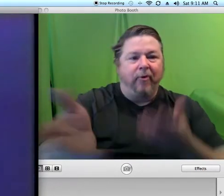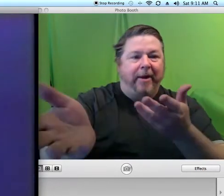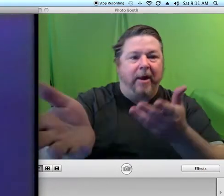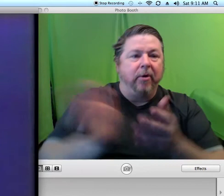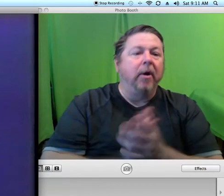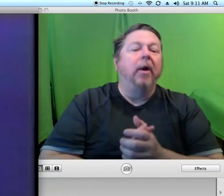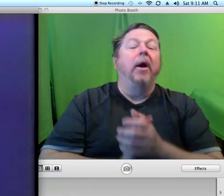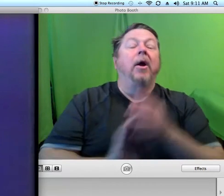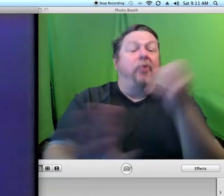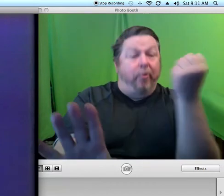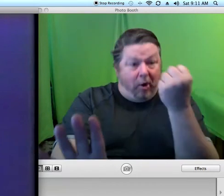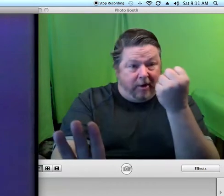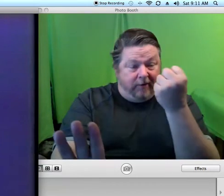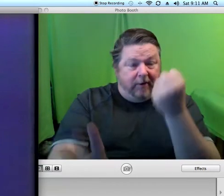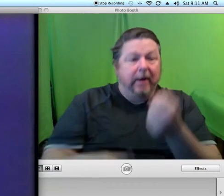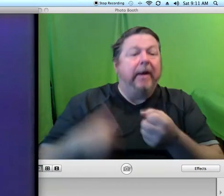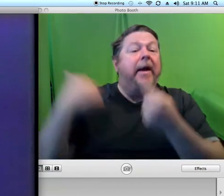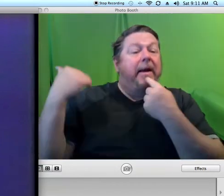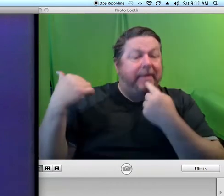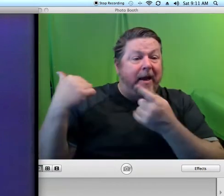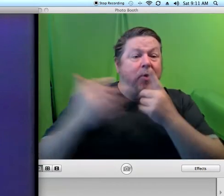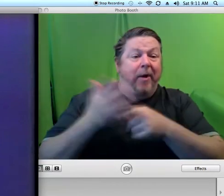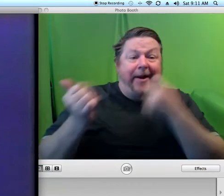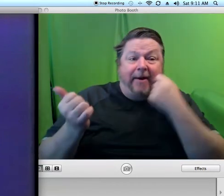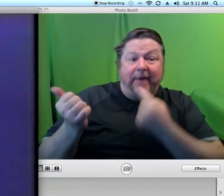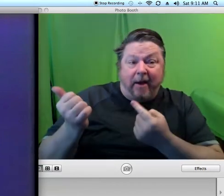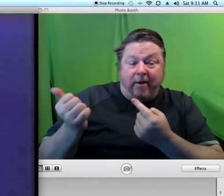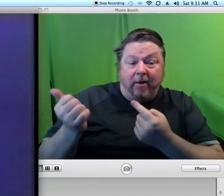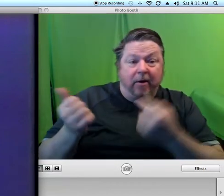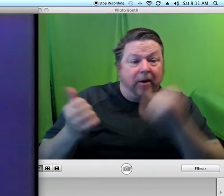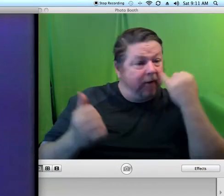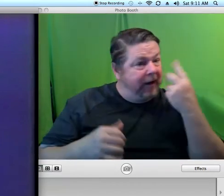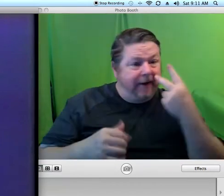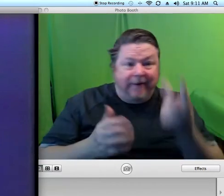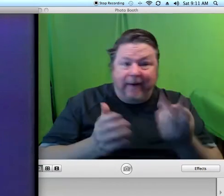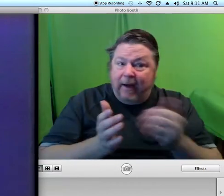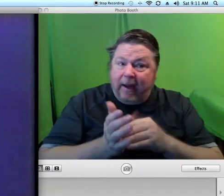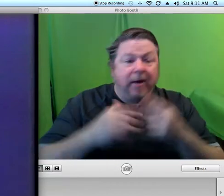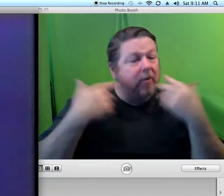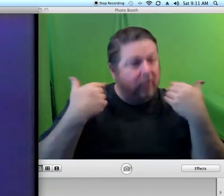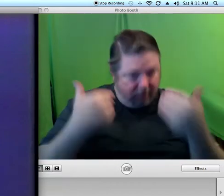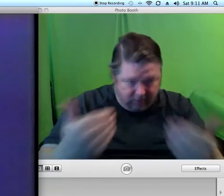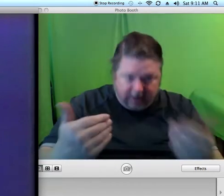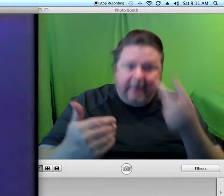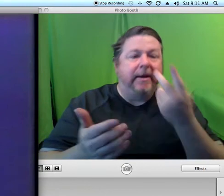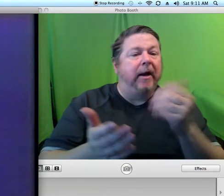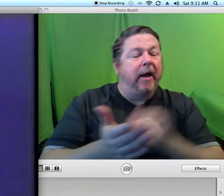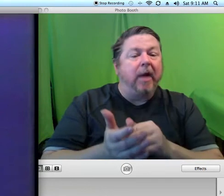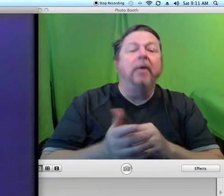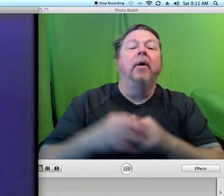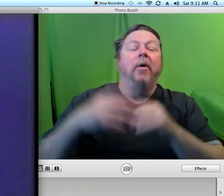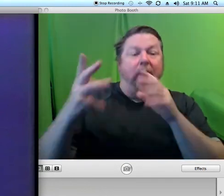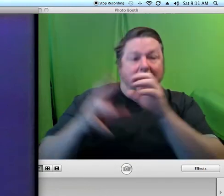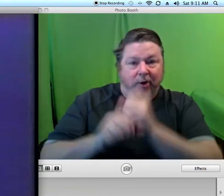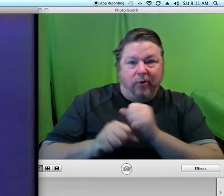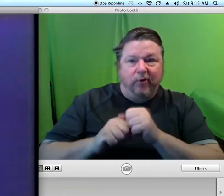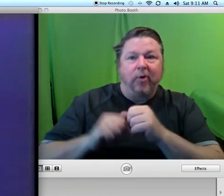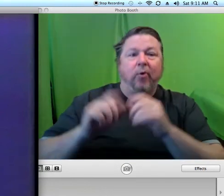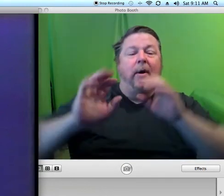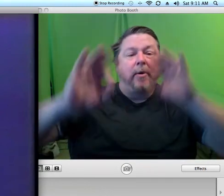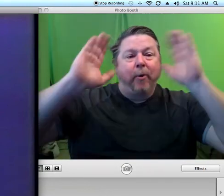right there. So pause, say what he just said. If you need to see it again, see it again. We're getting